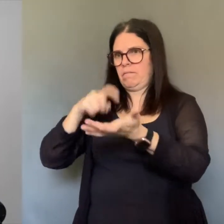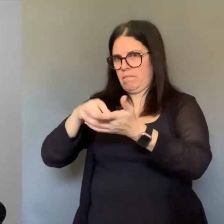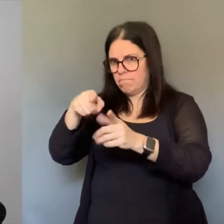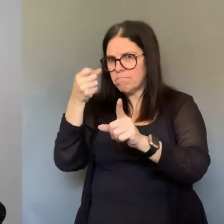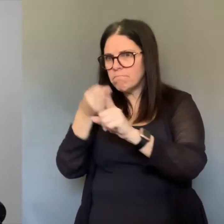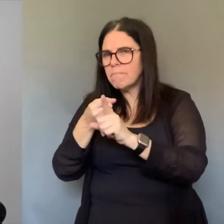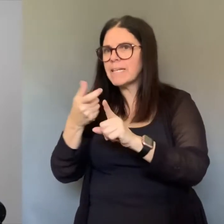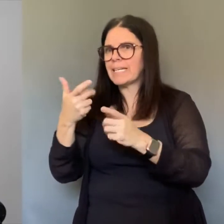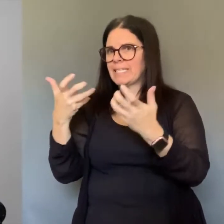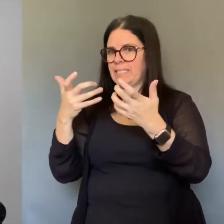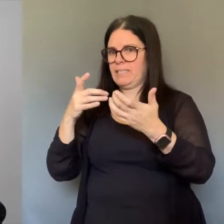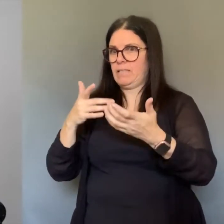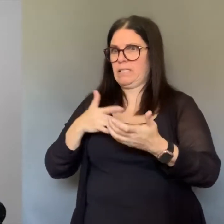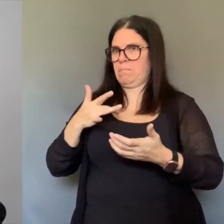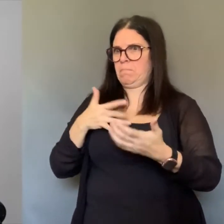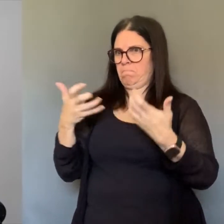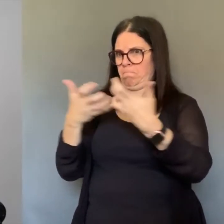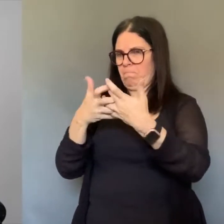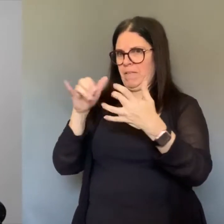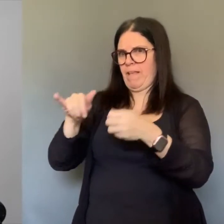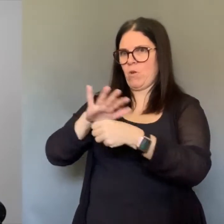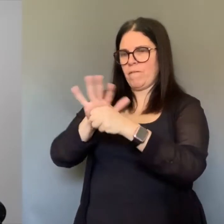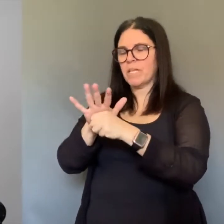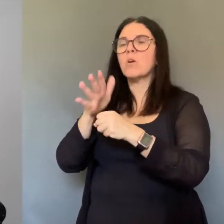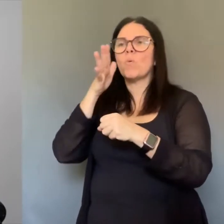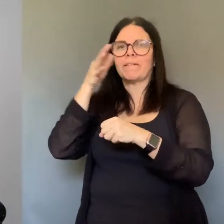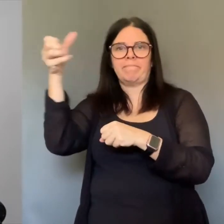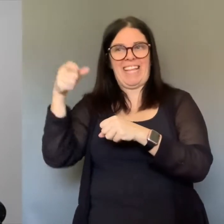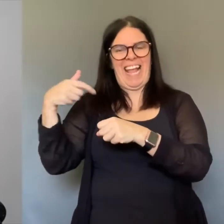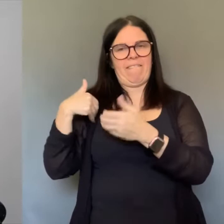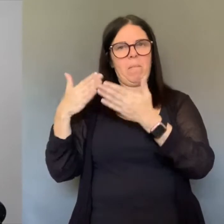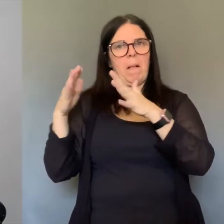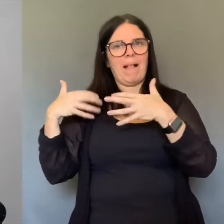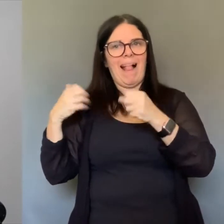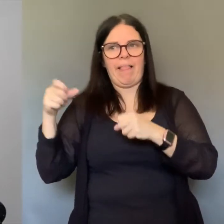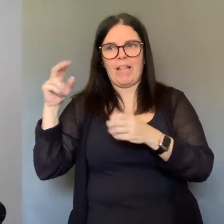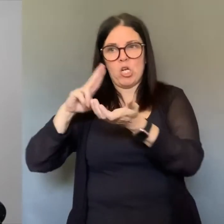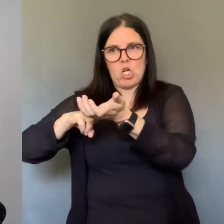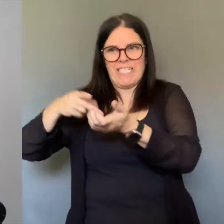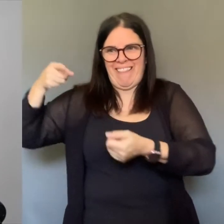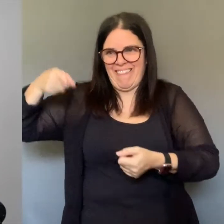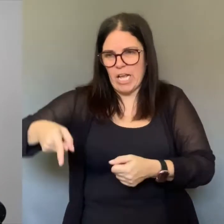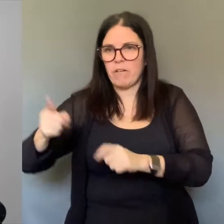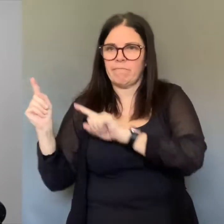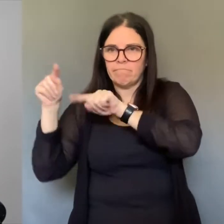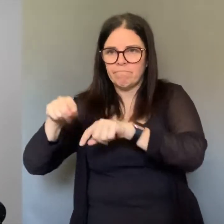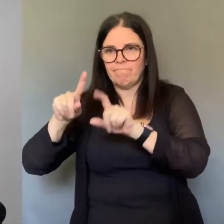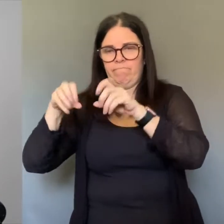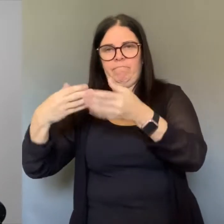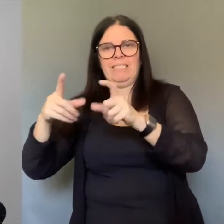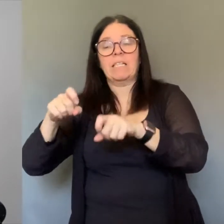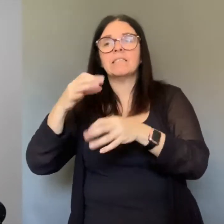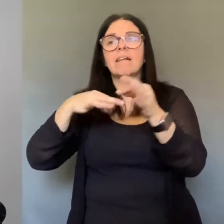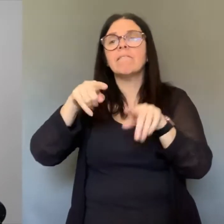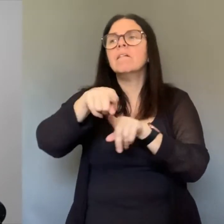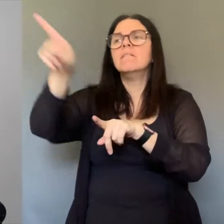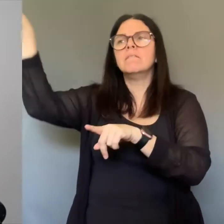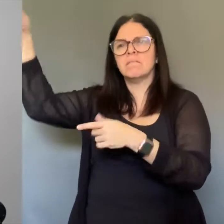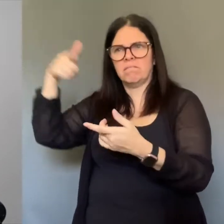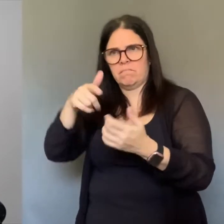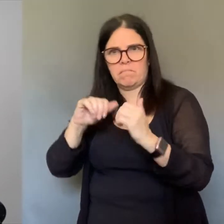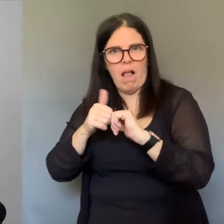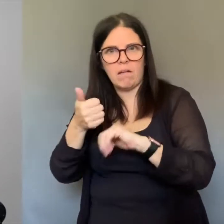COVID-19 and testing as appropriate. If testing was needed, a public health nurse provide on-site testing support for